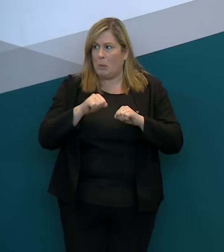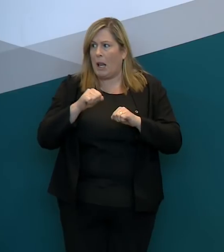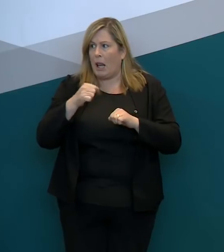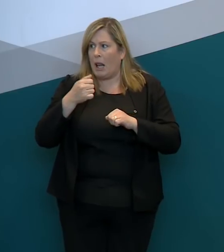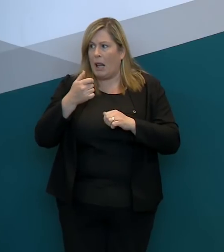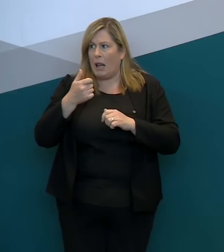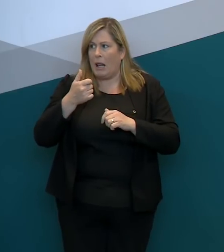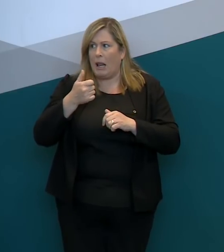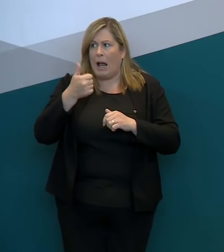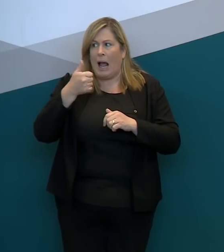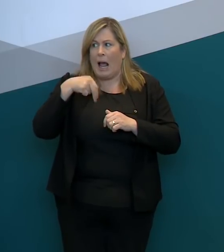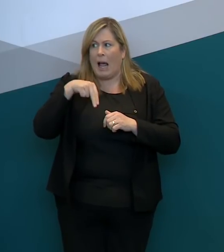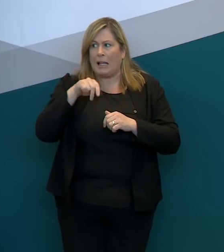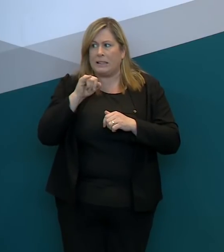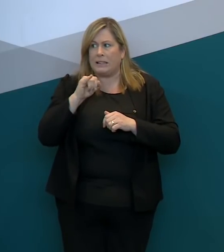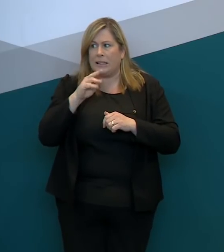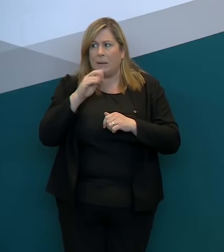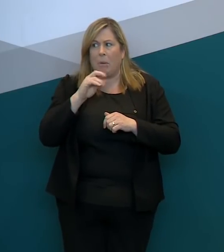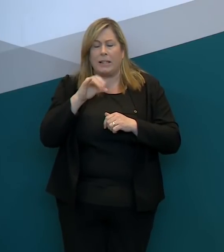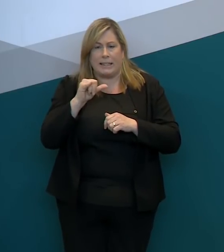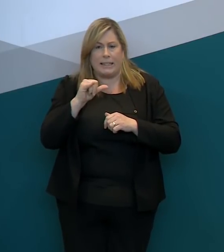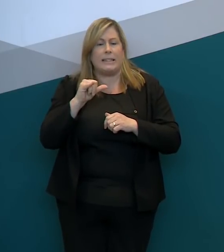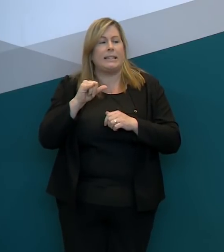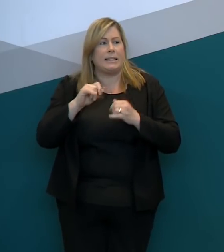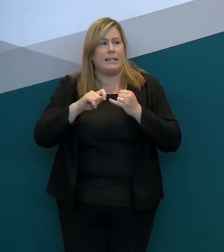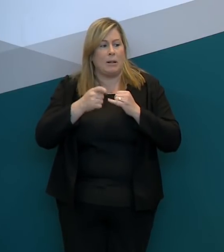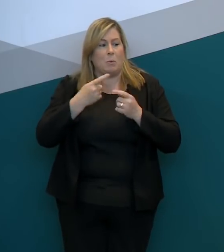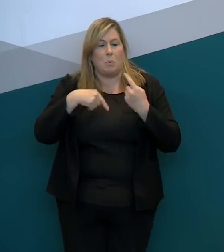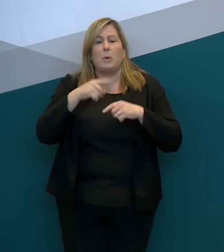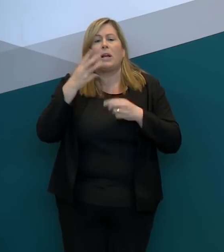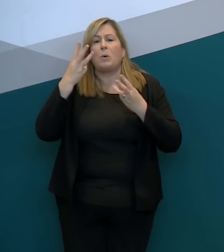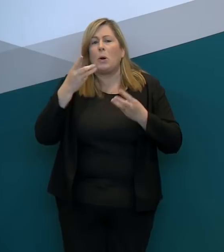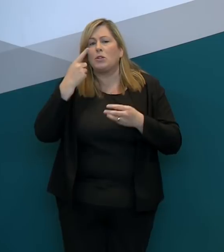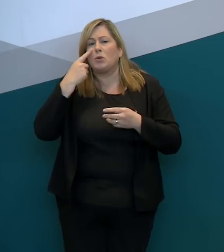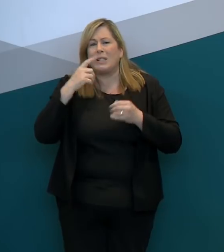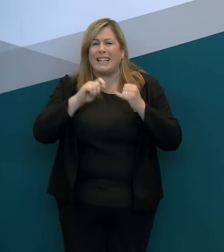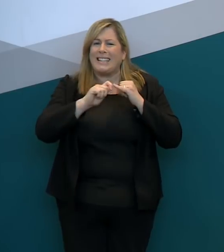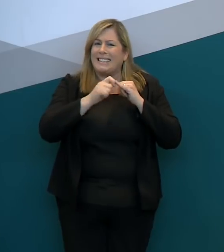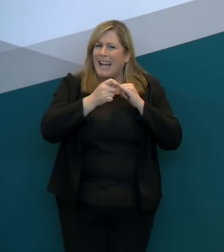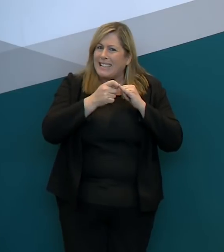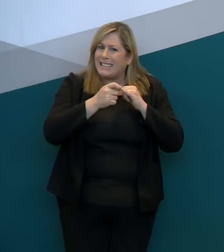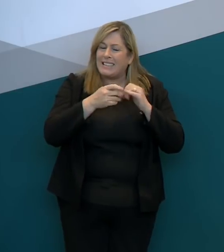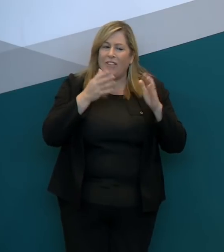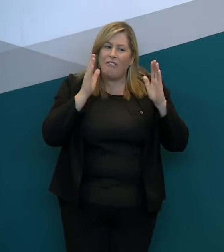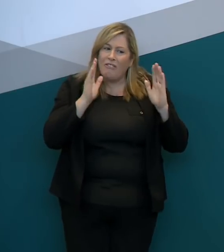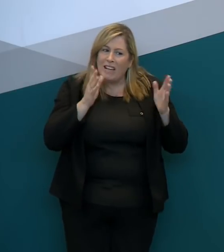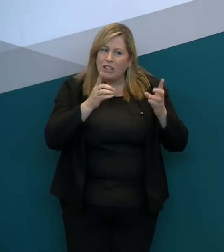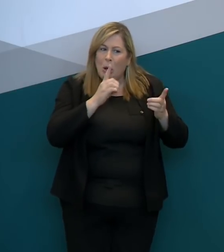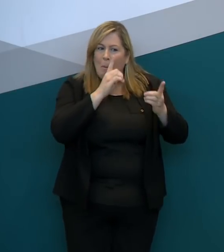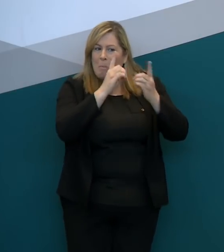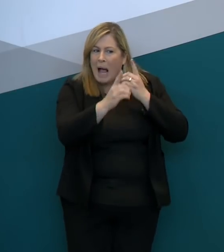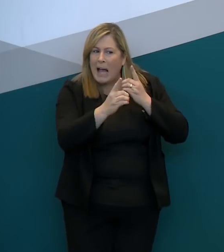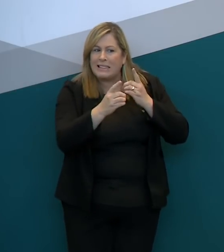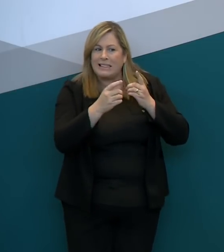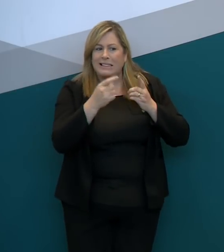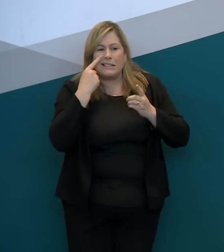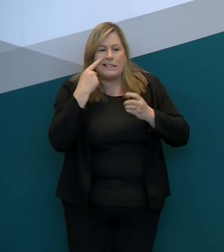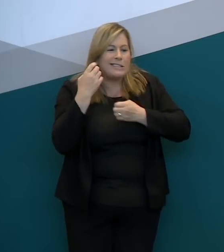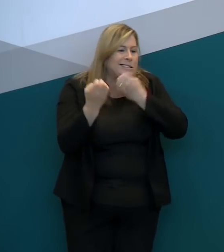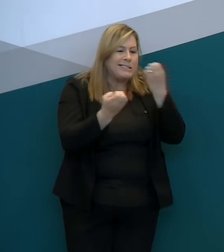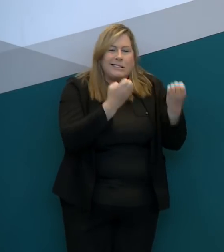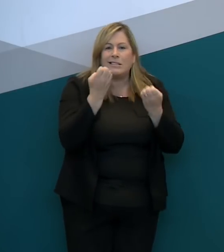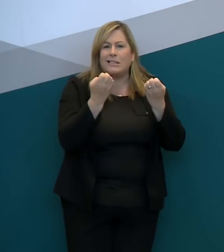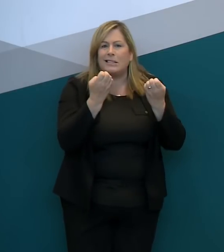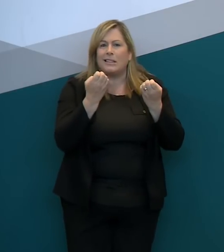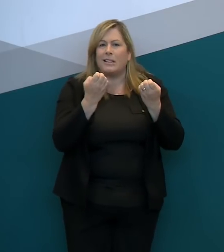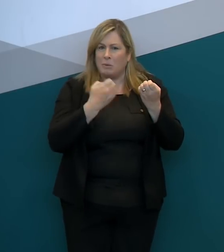scale? So we want to see tests that we think are reliable enough and have been tested at the kind of scale that it is needed to allow us to, as it were, rely on